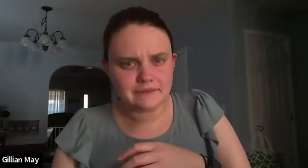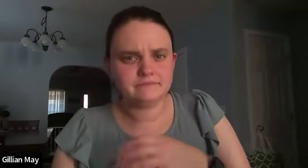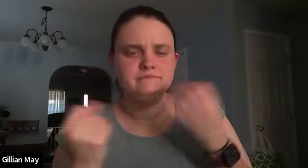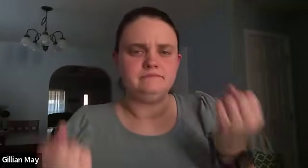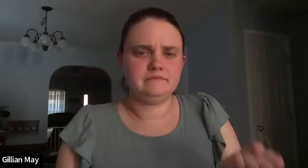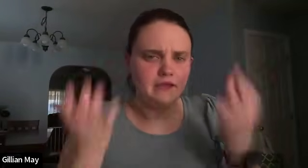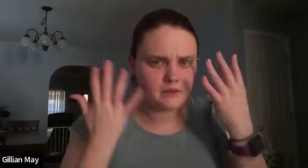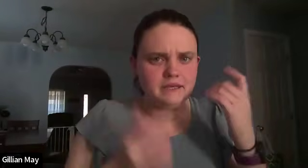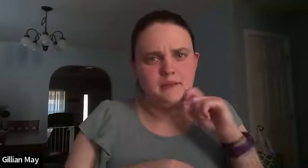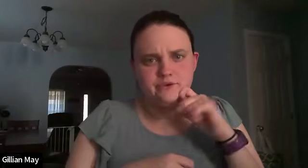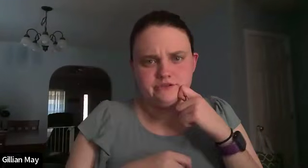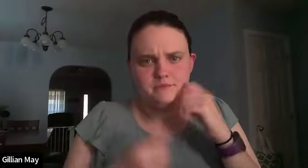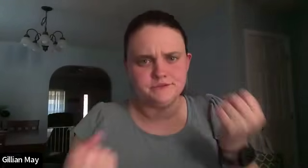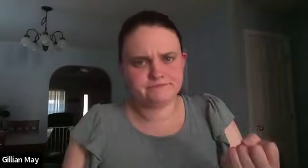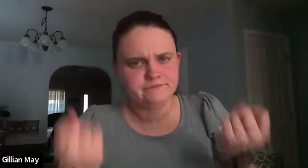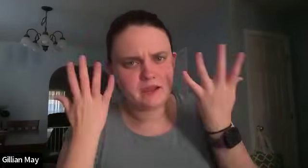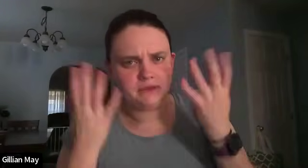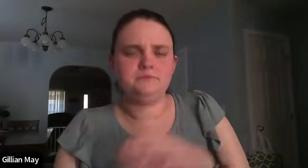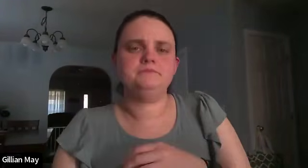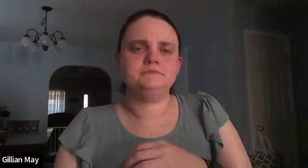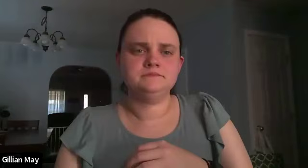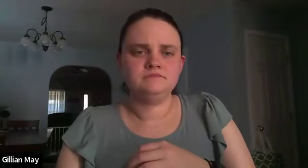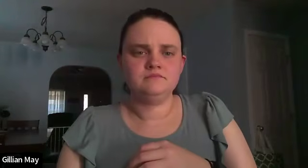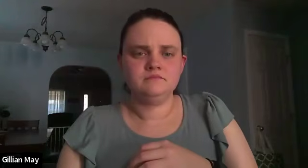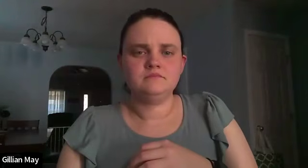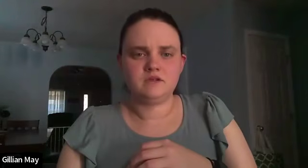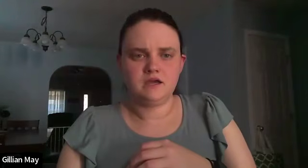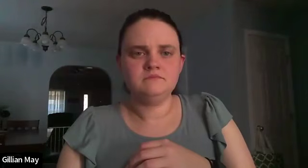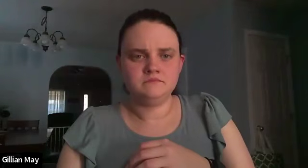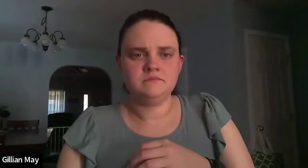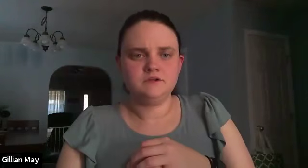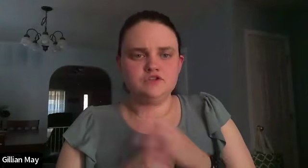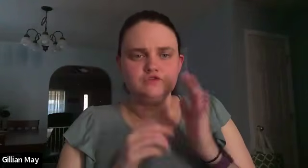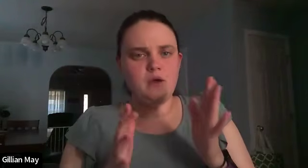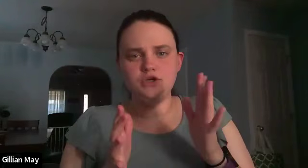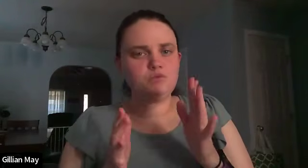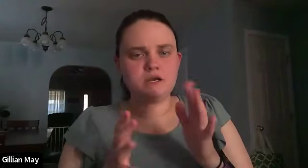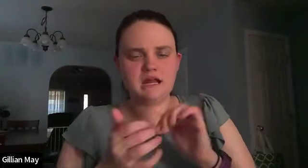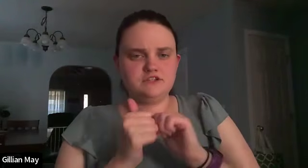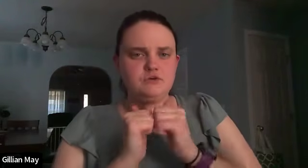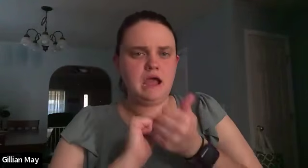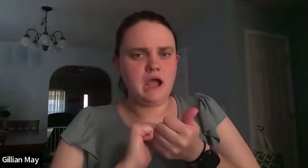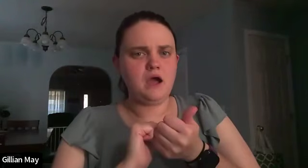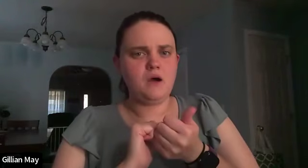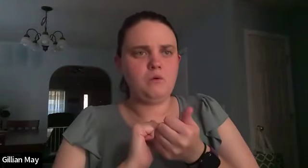many? How many apples? Apples. How many? Okay. So that one you wouldn't have to do